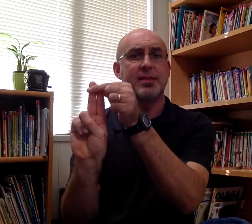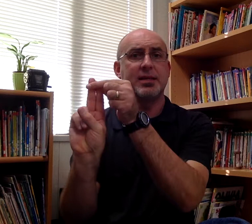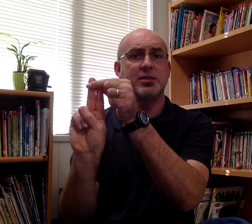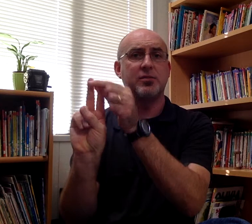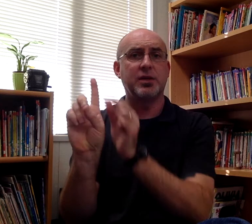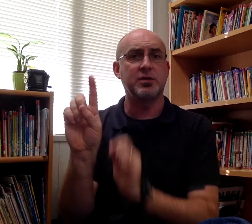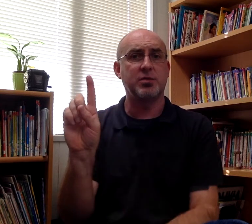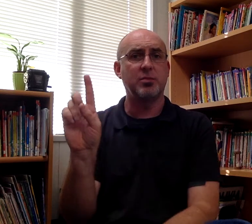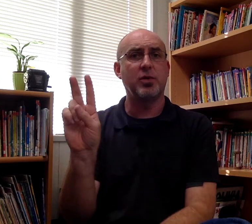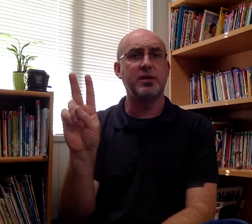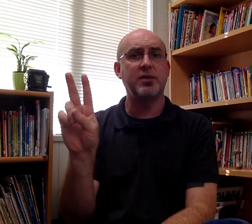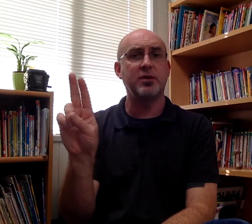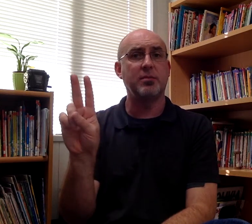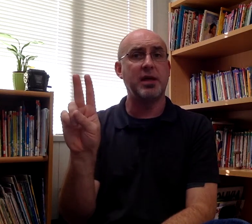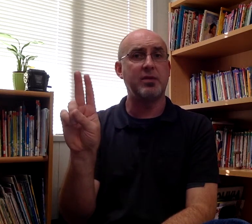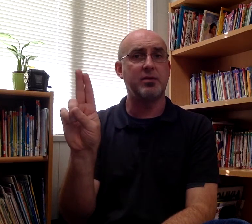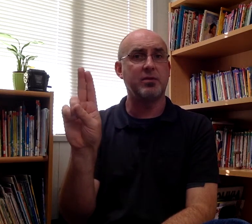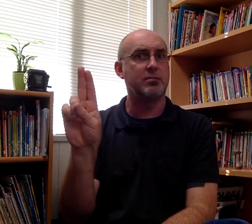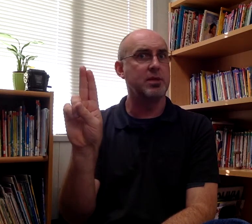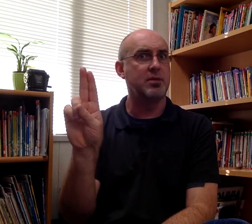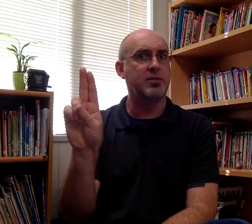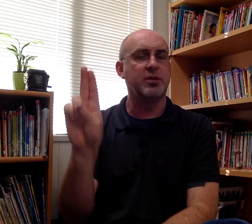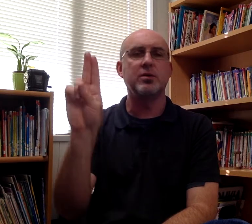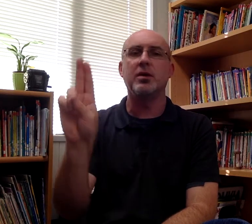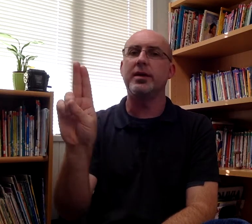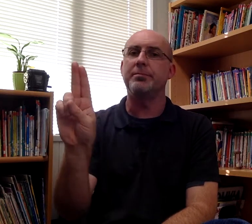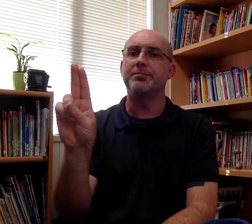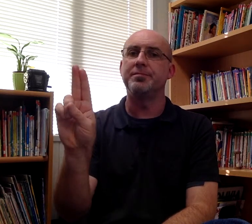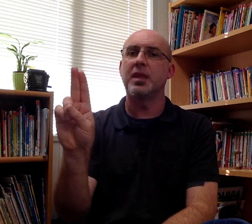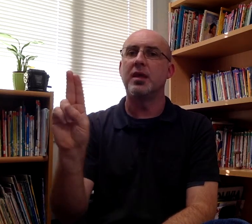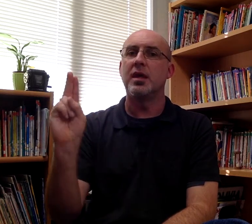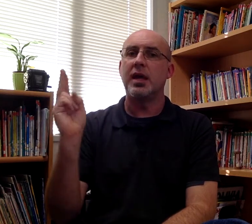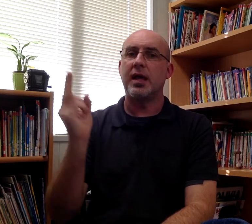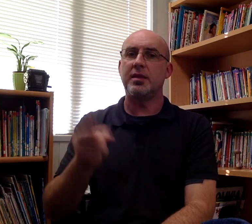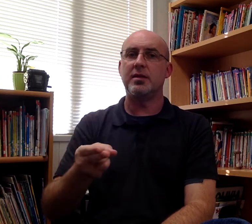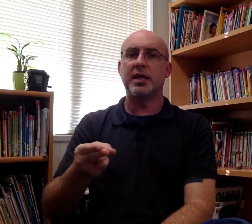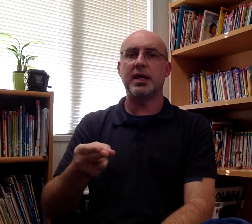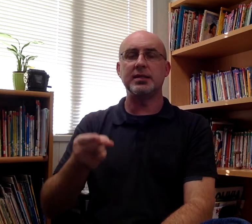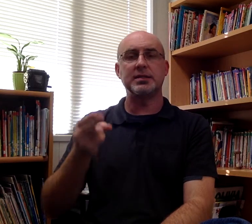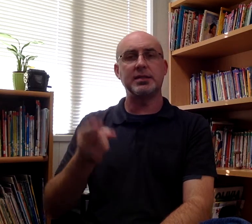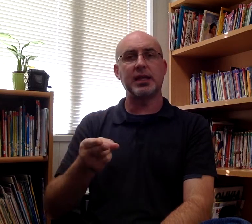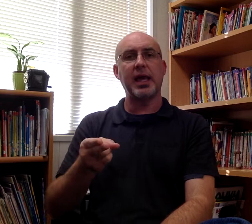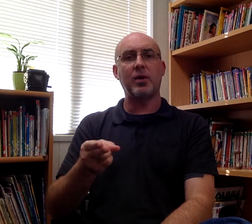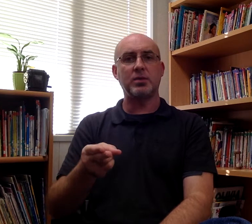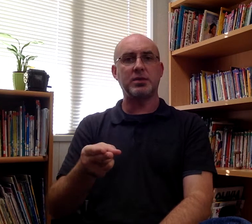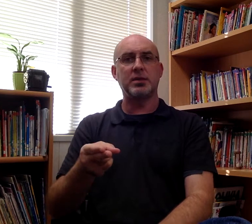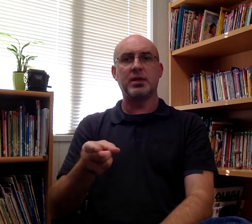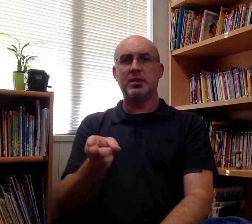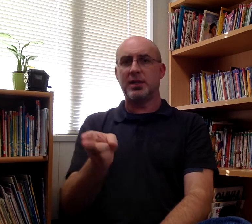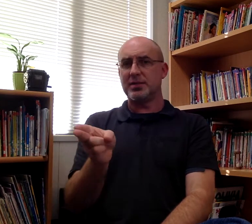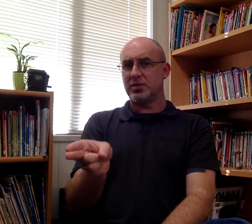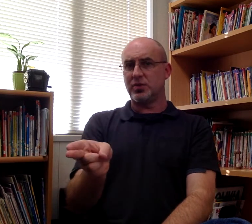these two fingers, my pointy finger and my other middle finger, are up. And then they kind of stick out, not